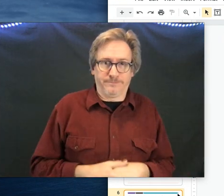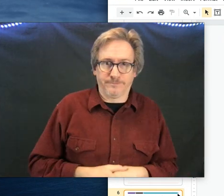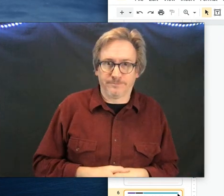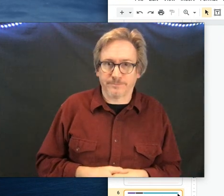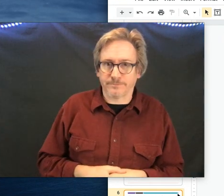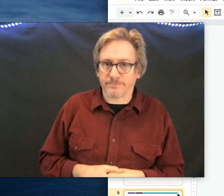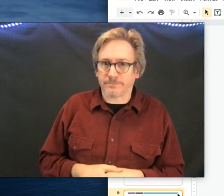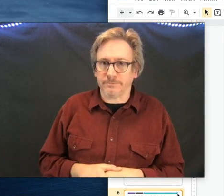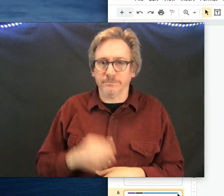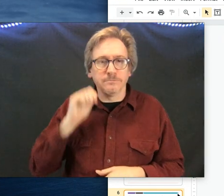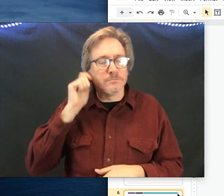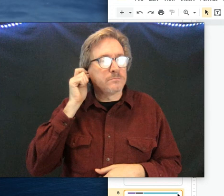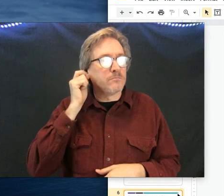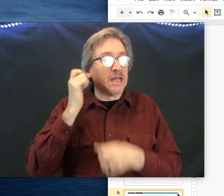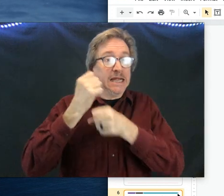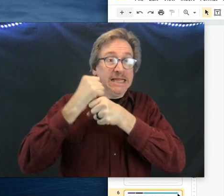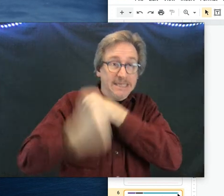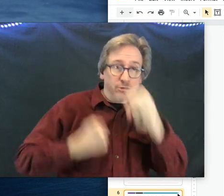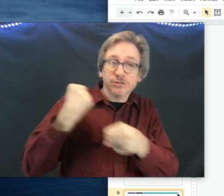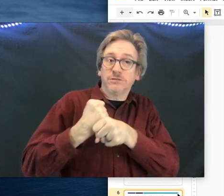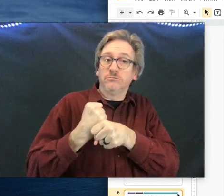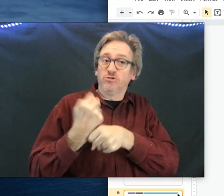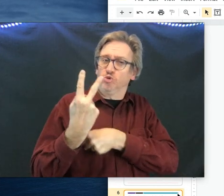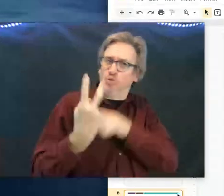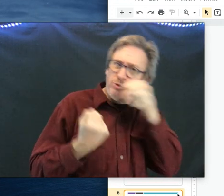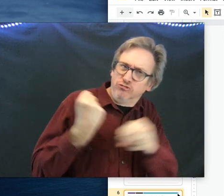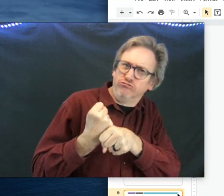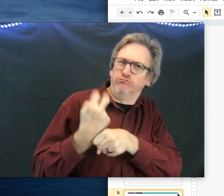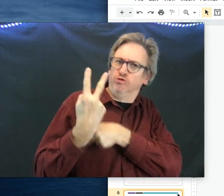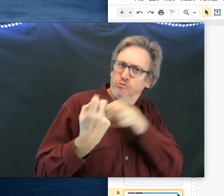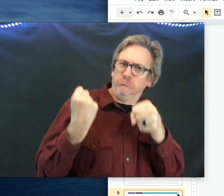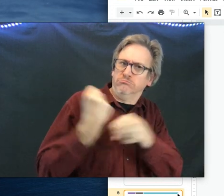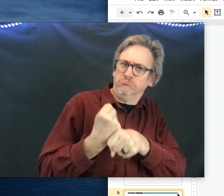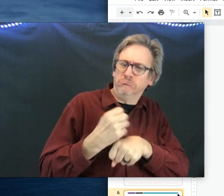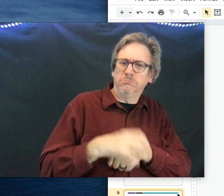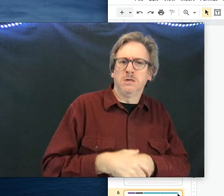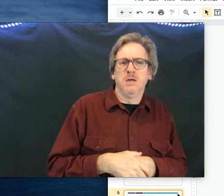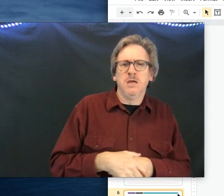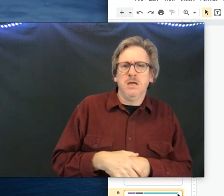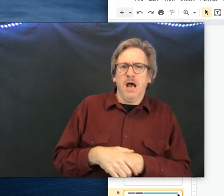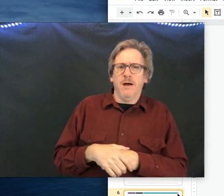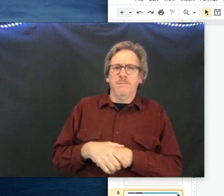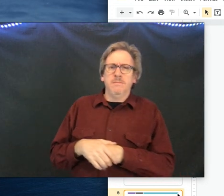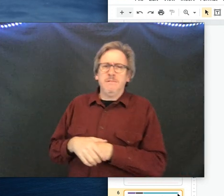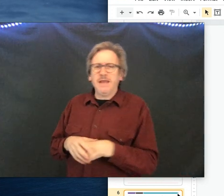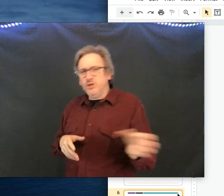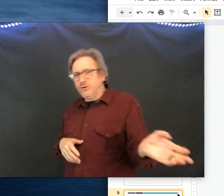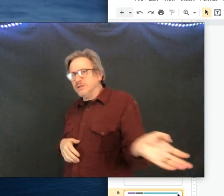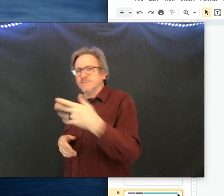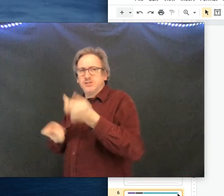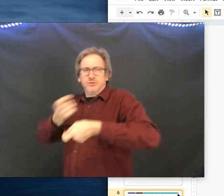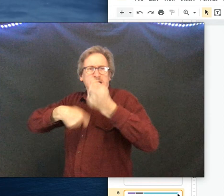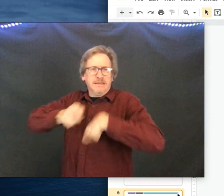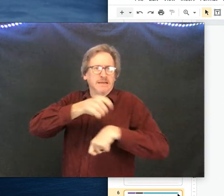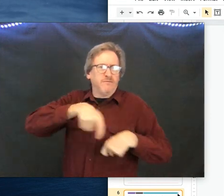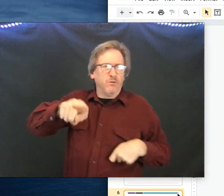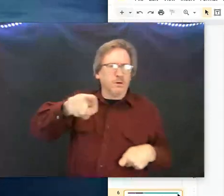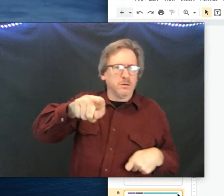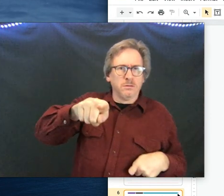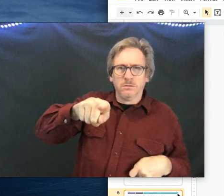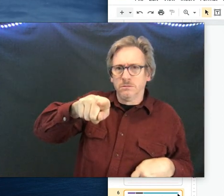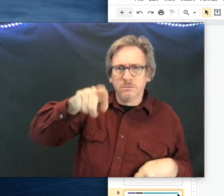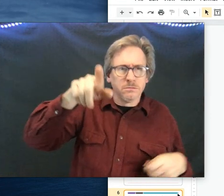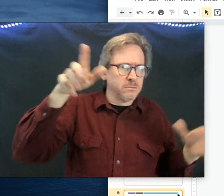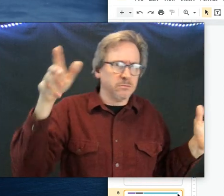years. And you can substitute anything